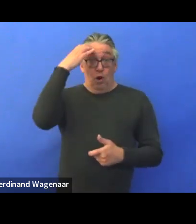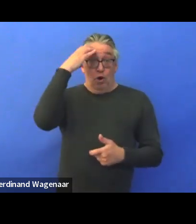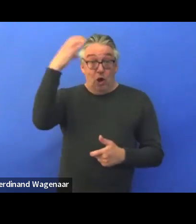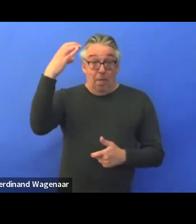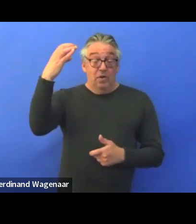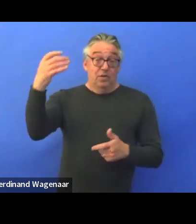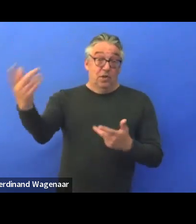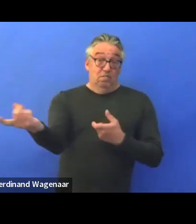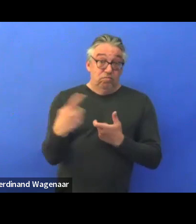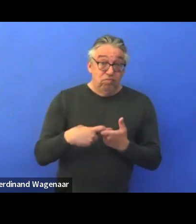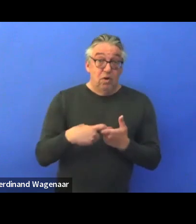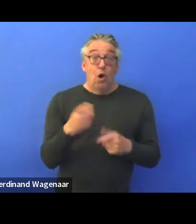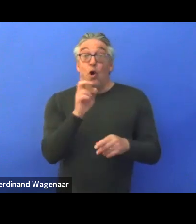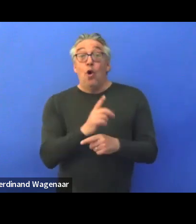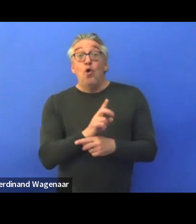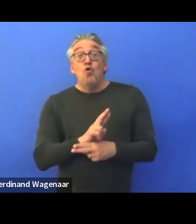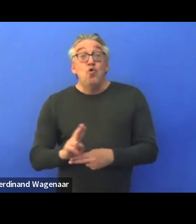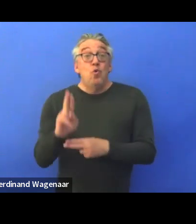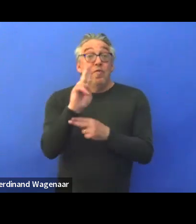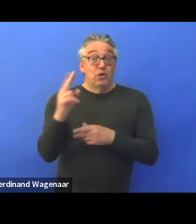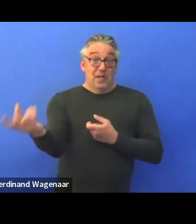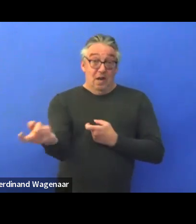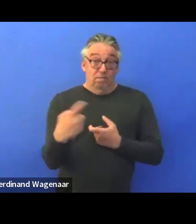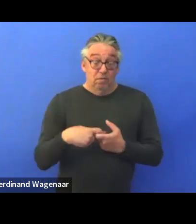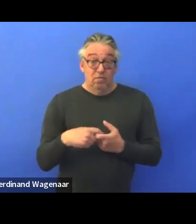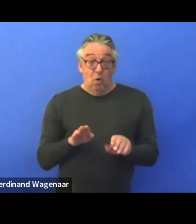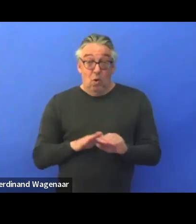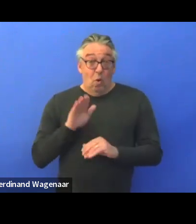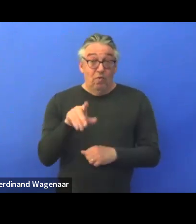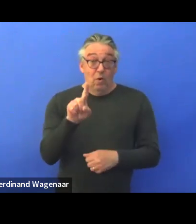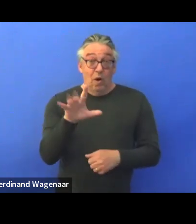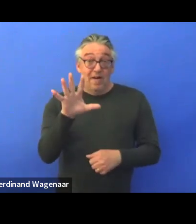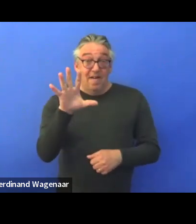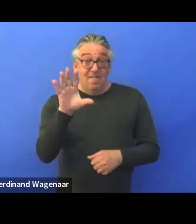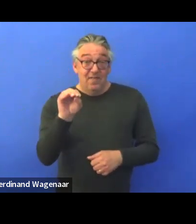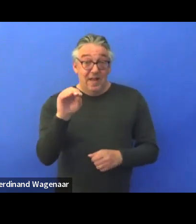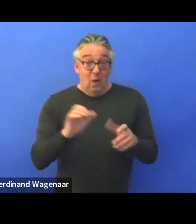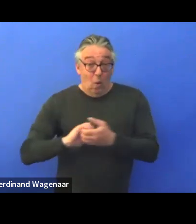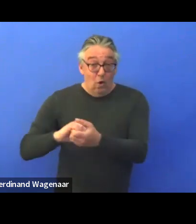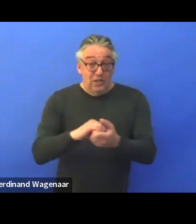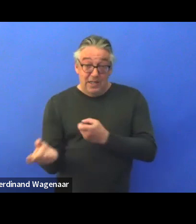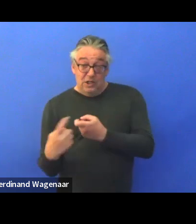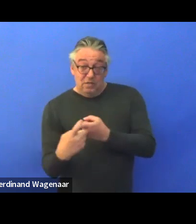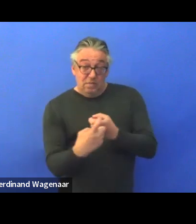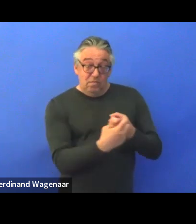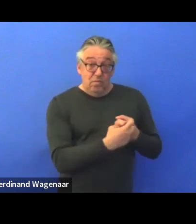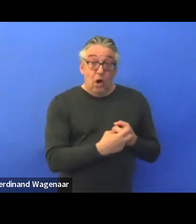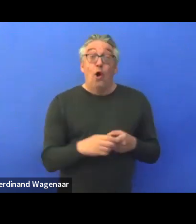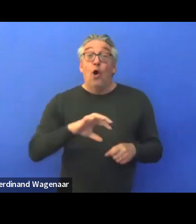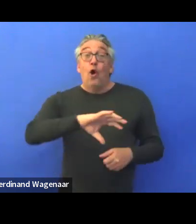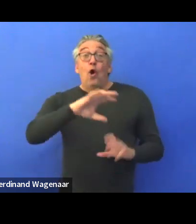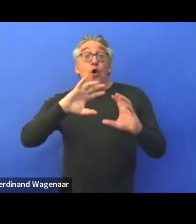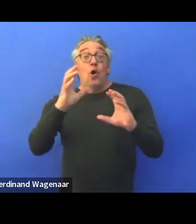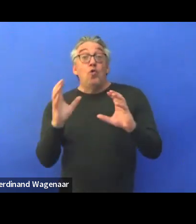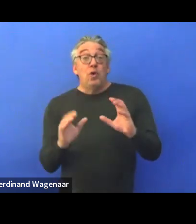and universities. We have more than 150 organizations in our family in more than 70 countries,